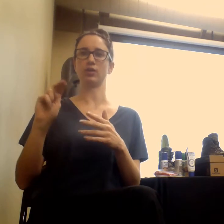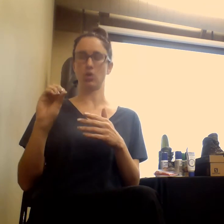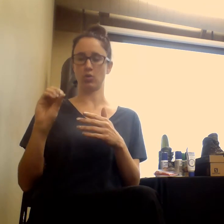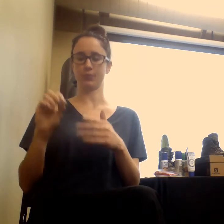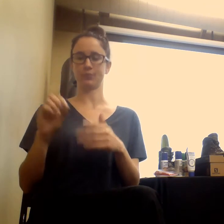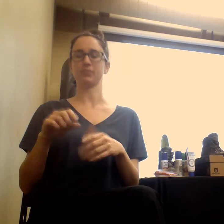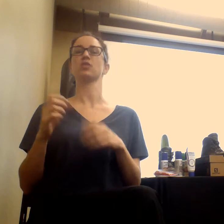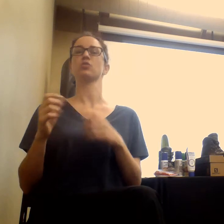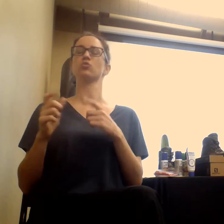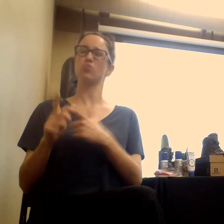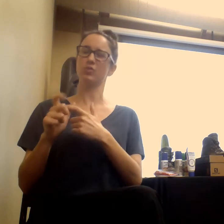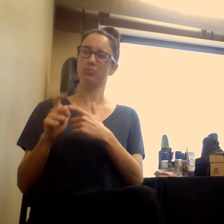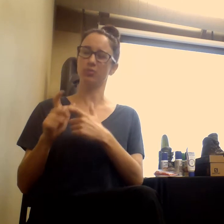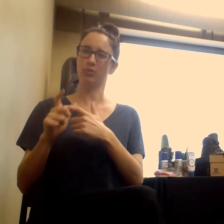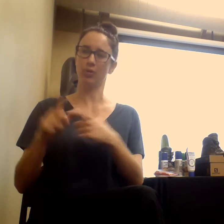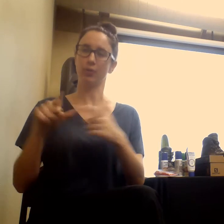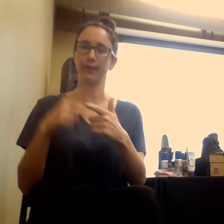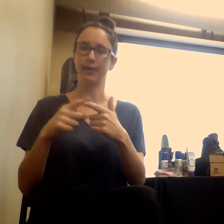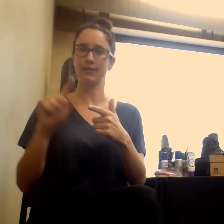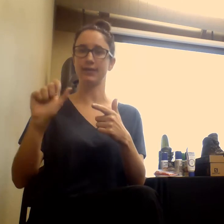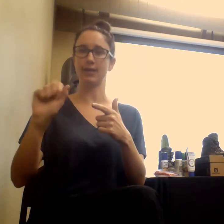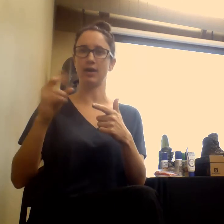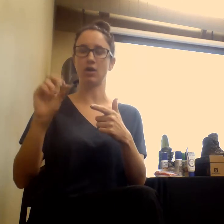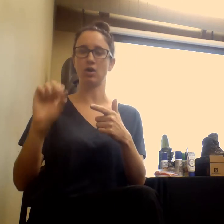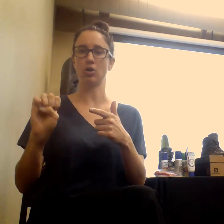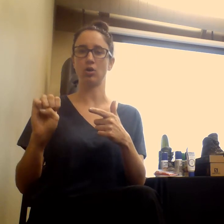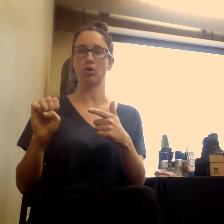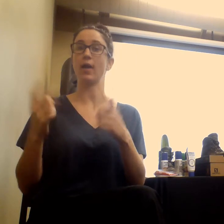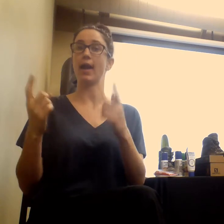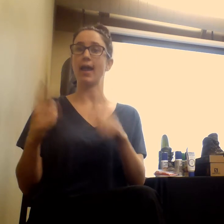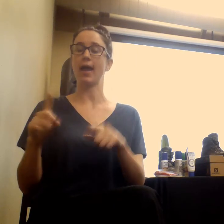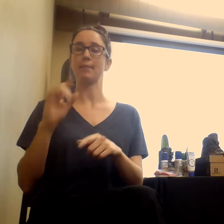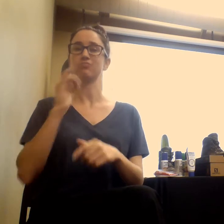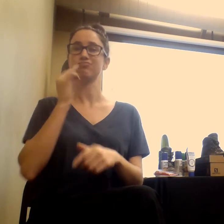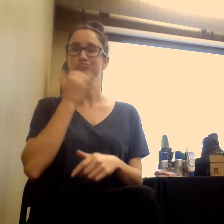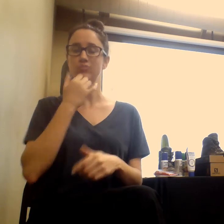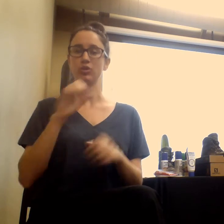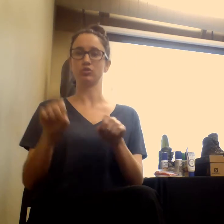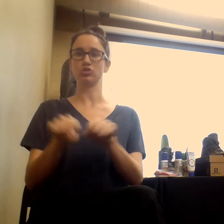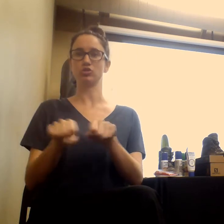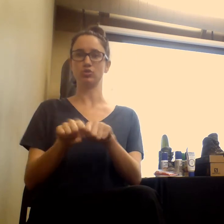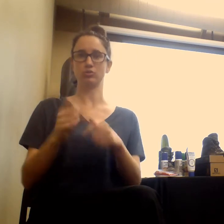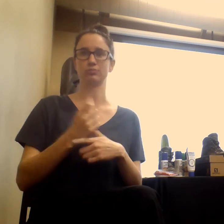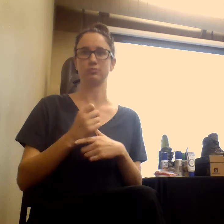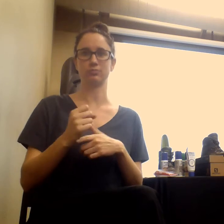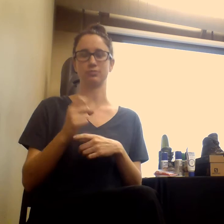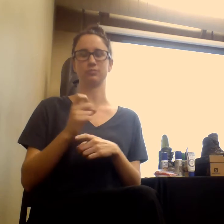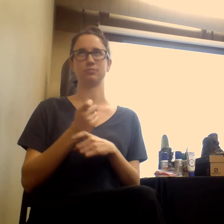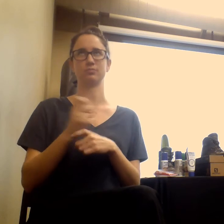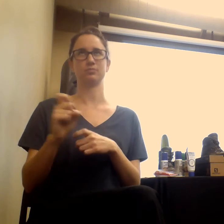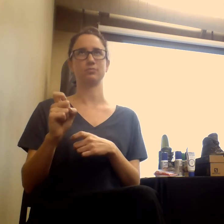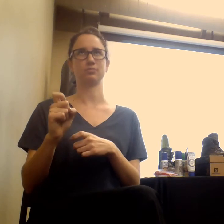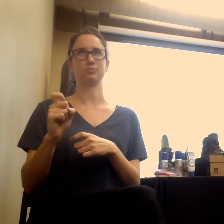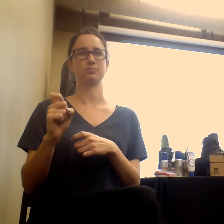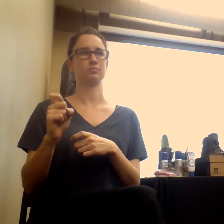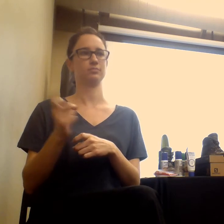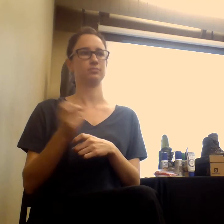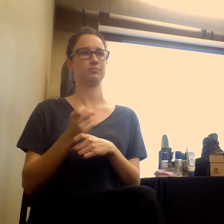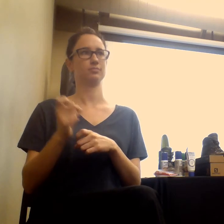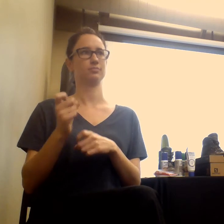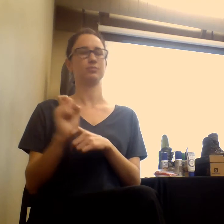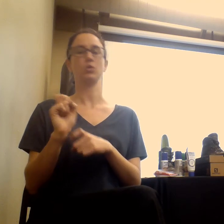want to do it, great, that's great. But Connor is also ultra light. He didn't even have a tent. All right? He slept cowboy style under the stars